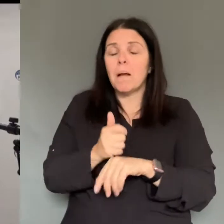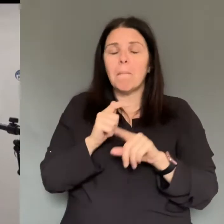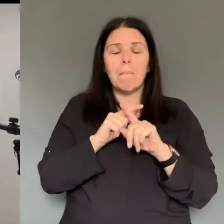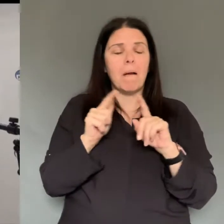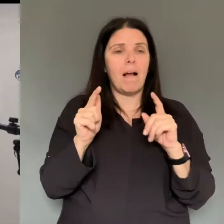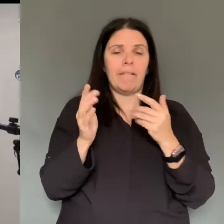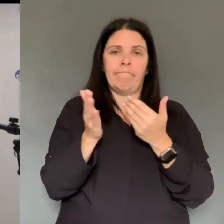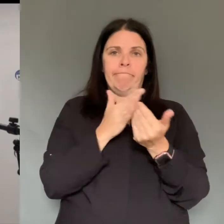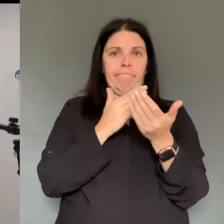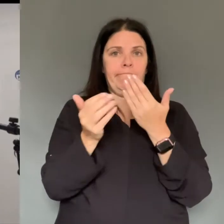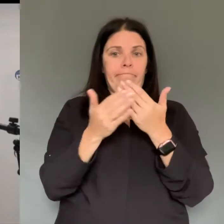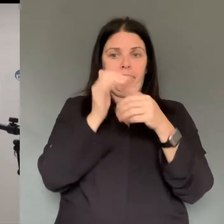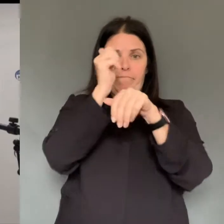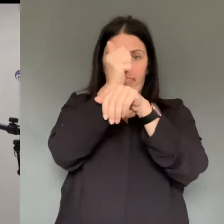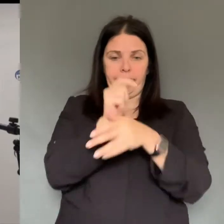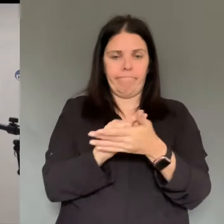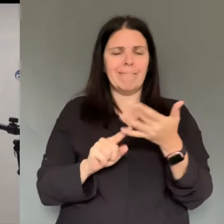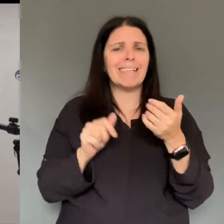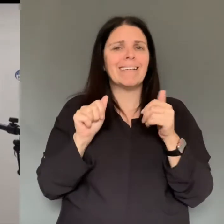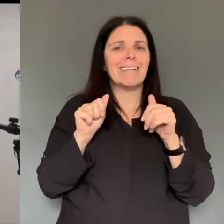And questions from CBC?